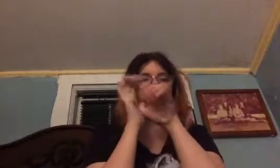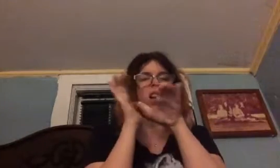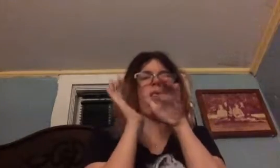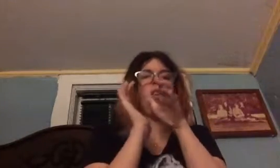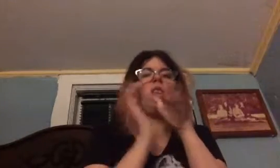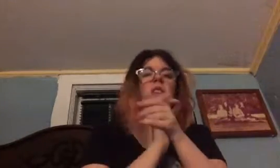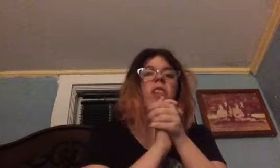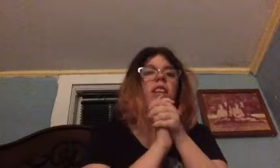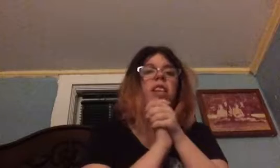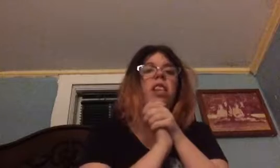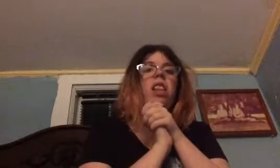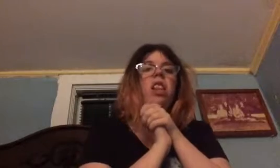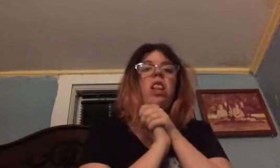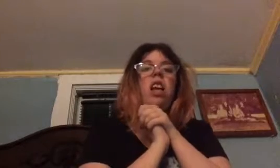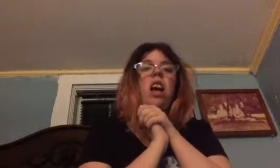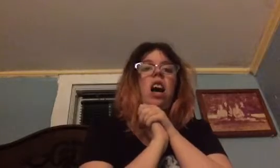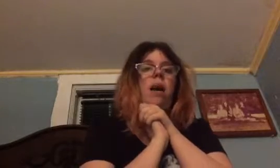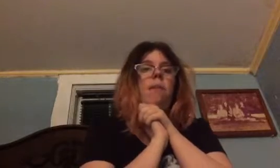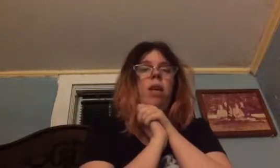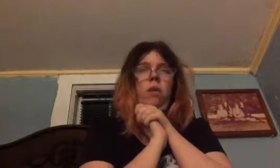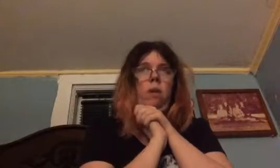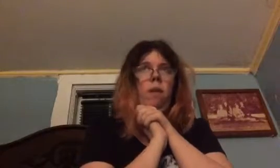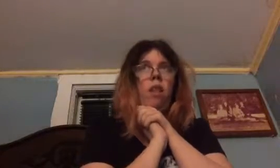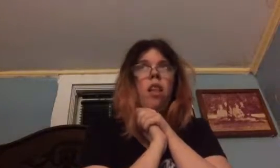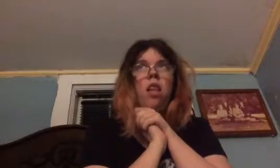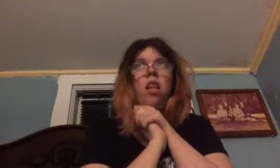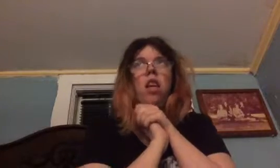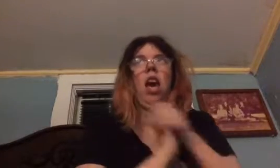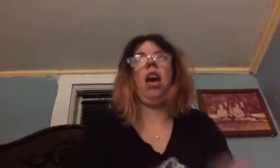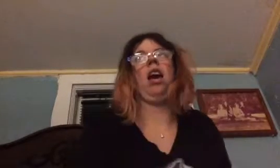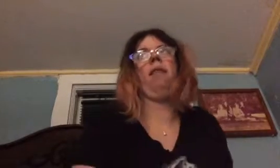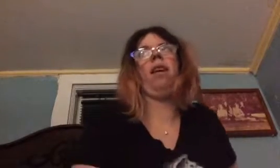And then Chelsea's son is adorable. And then